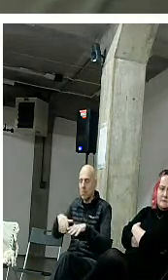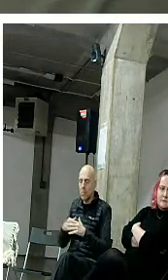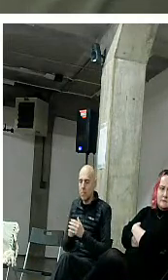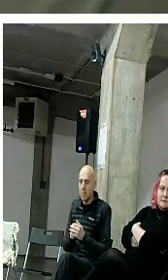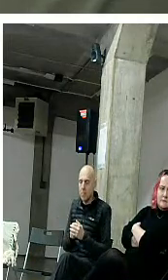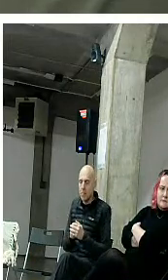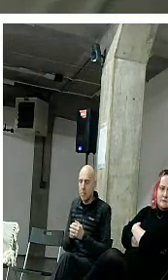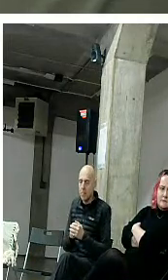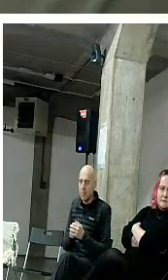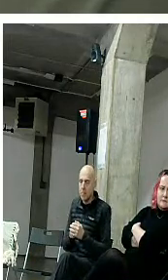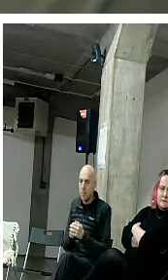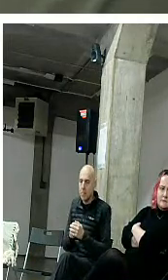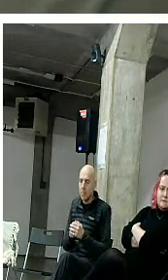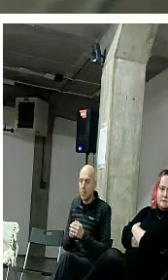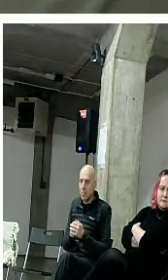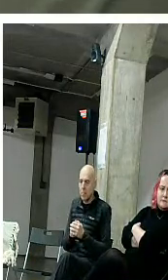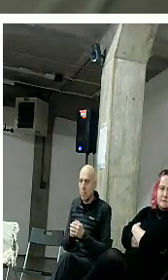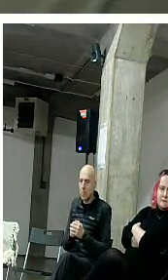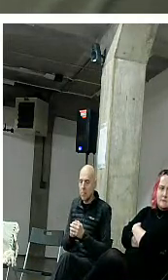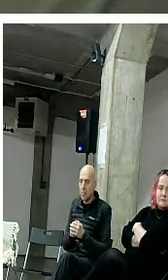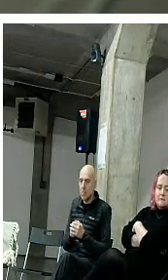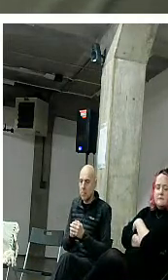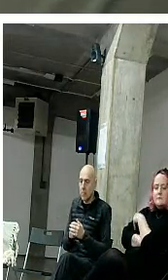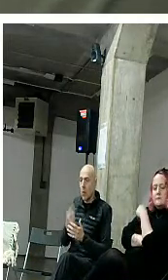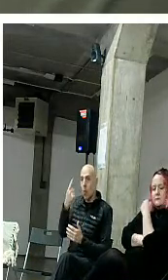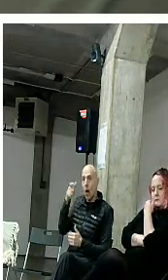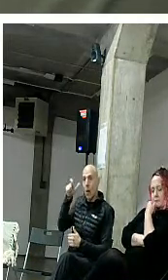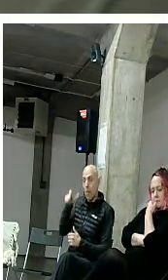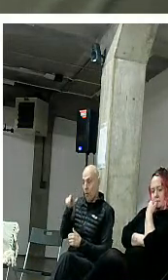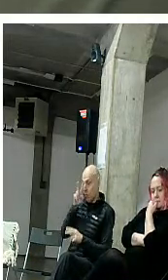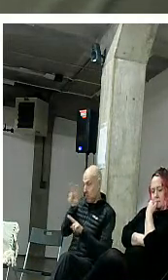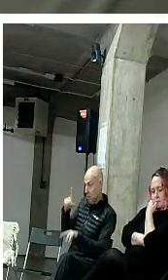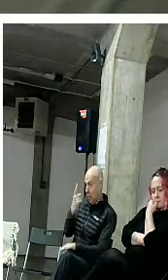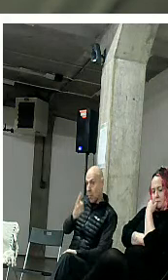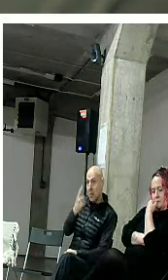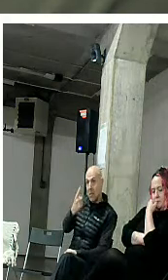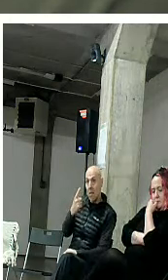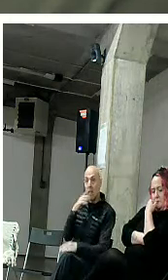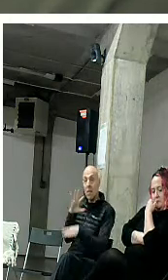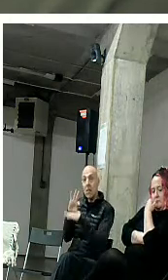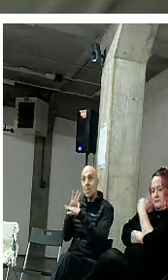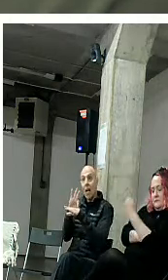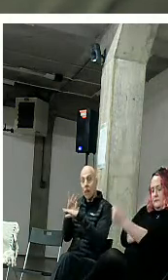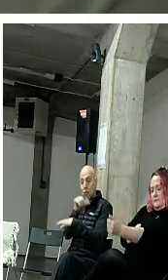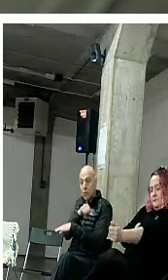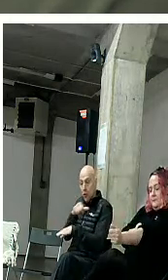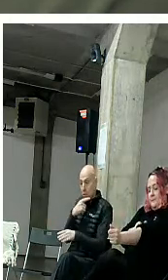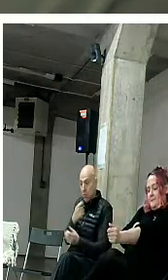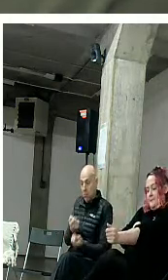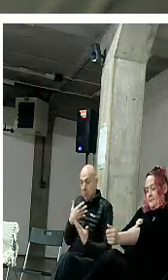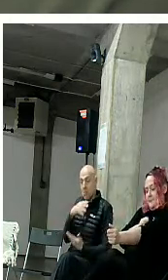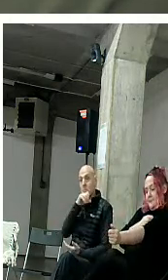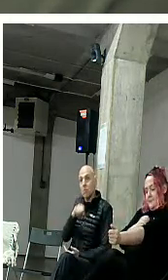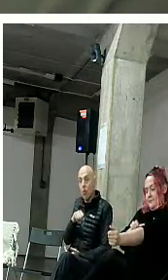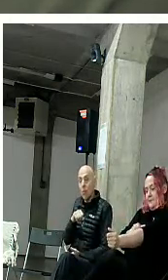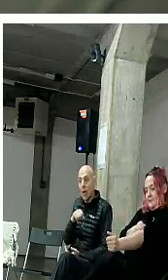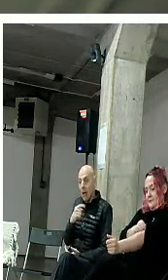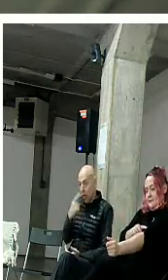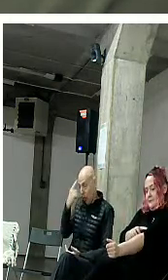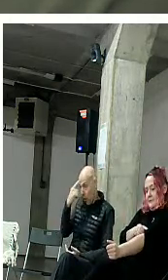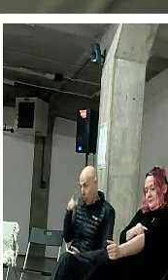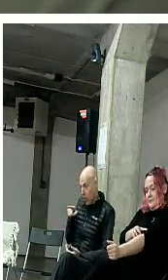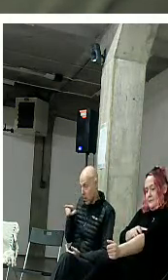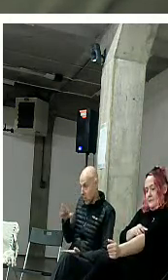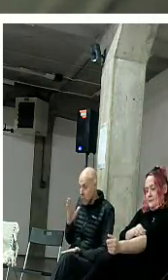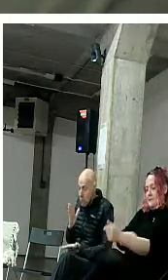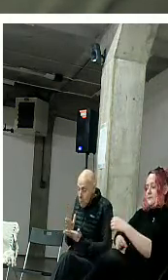choppy. And one of the spectators was a psychiatric nurse, and he told me later that he thought Jack was